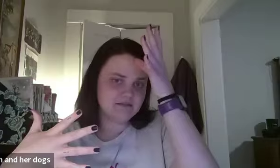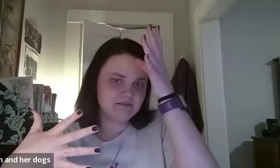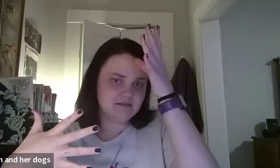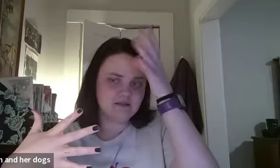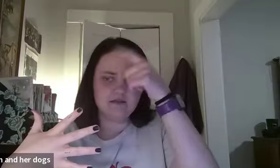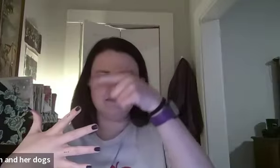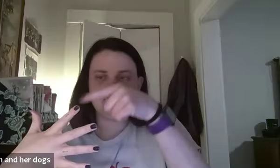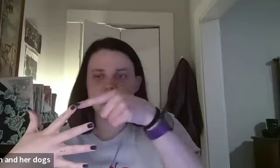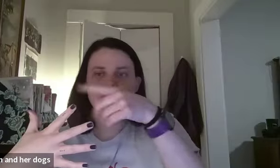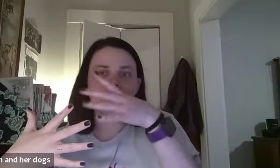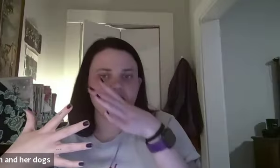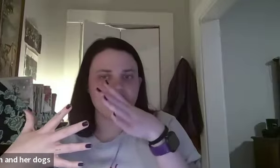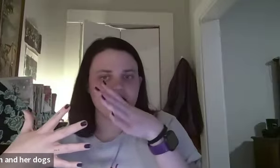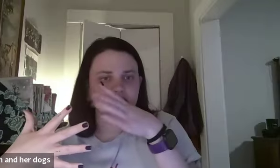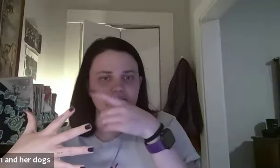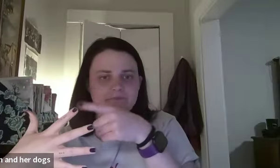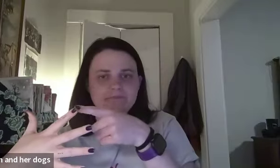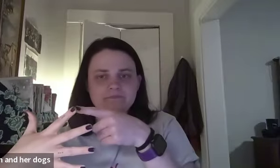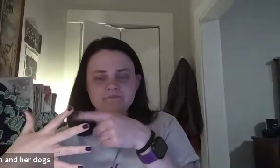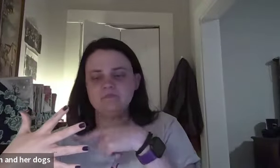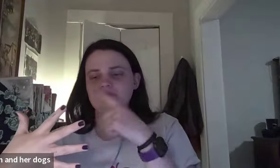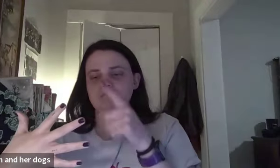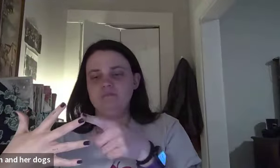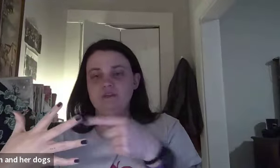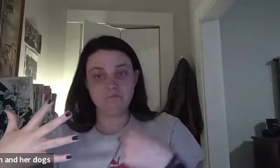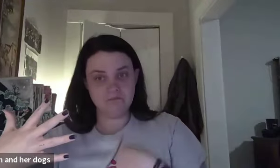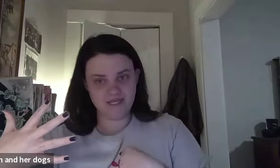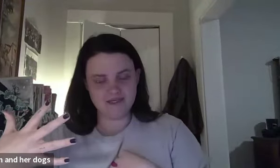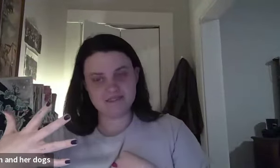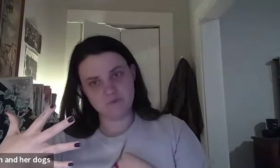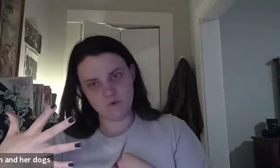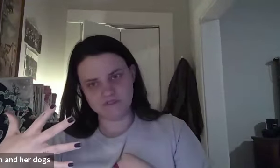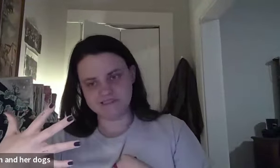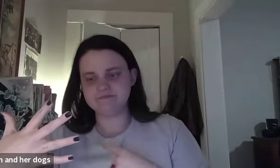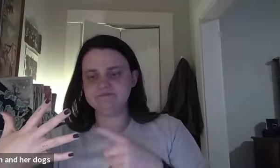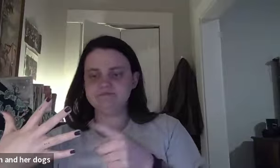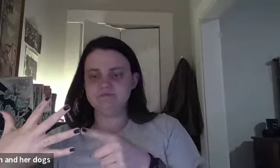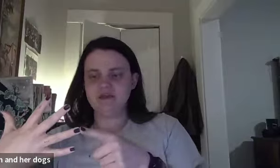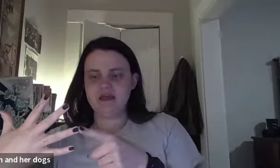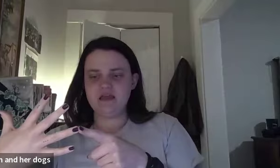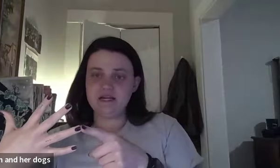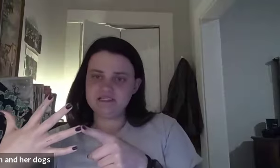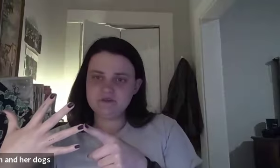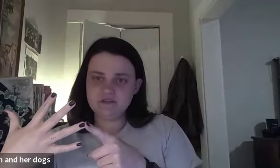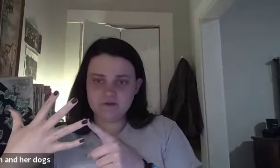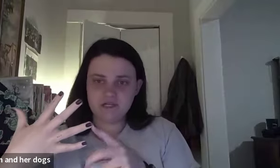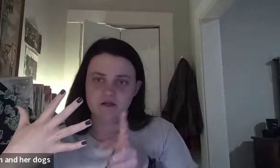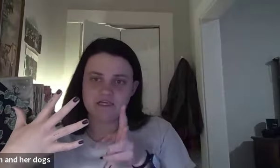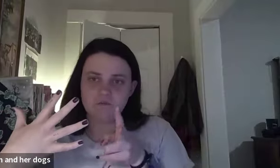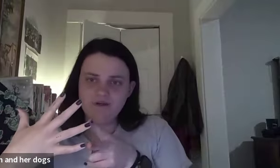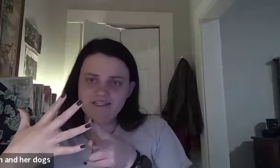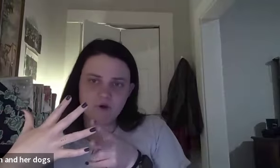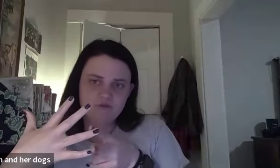dad, then mom, then me, because I'm the oldest. And then I typically for here, as I'll point to both of